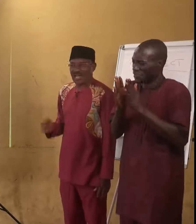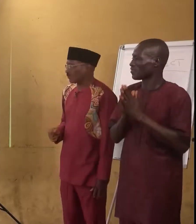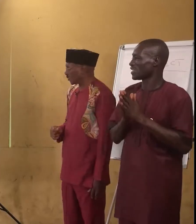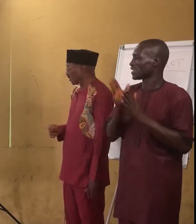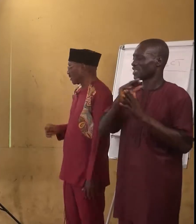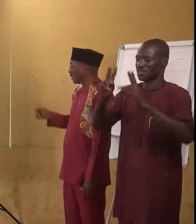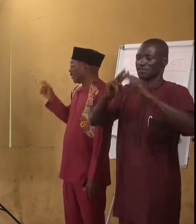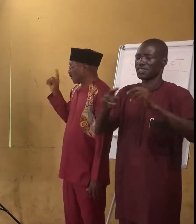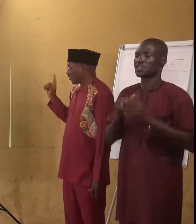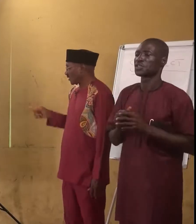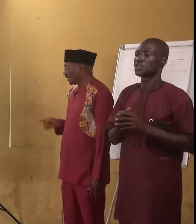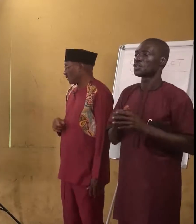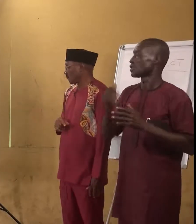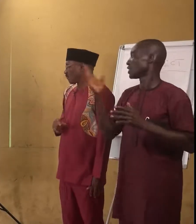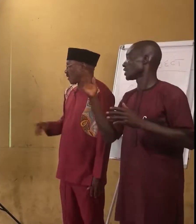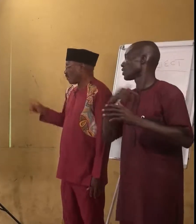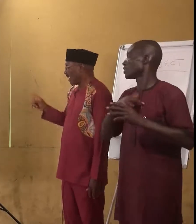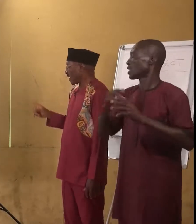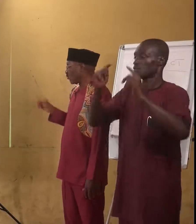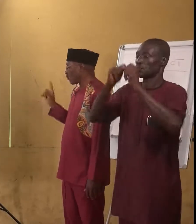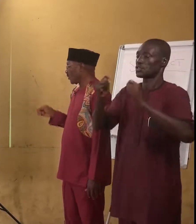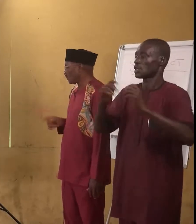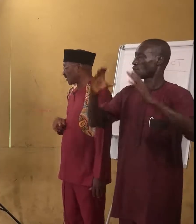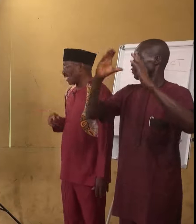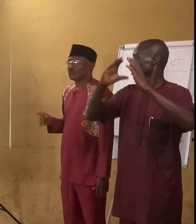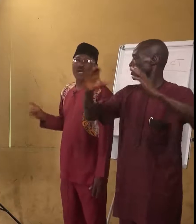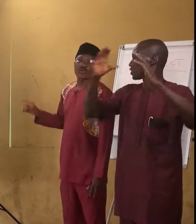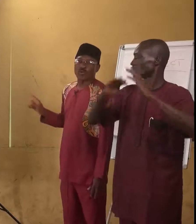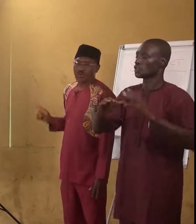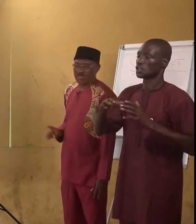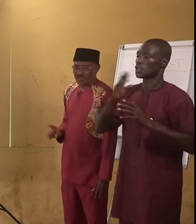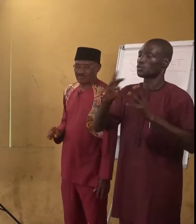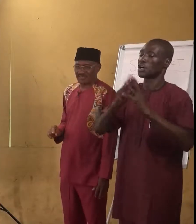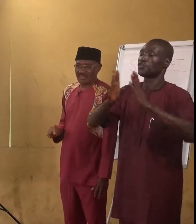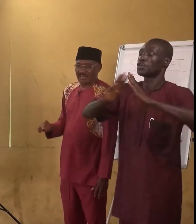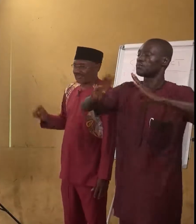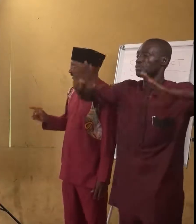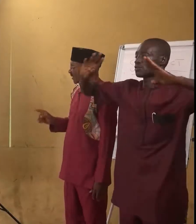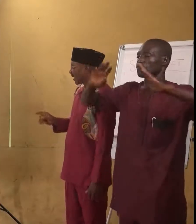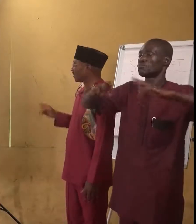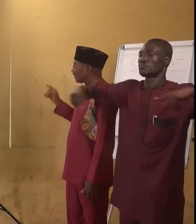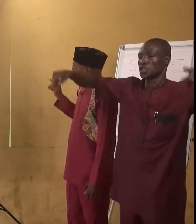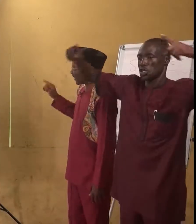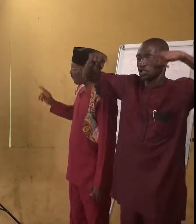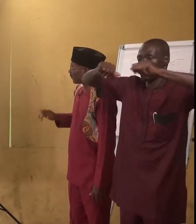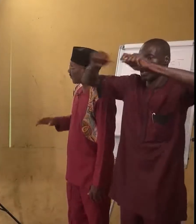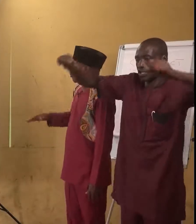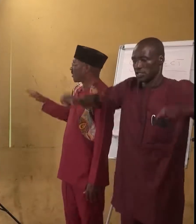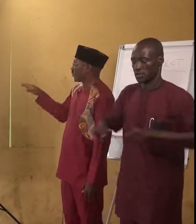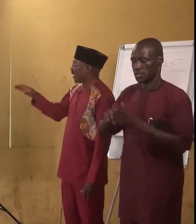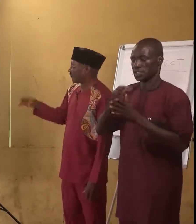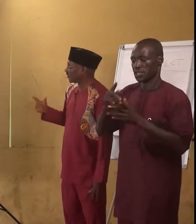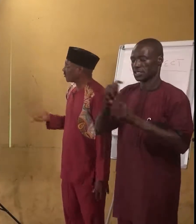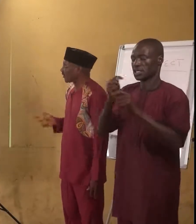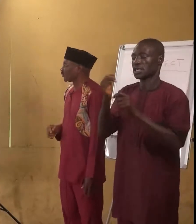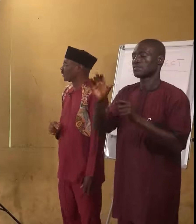have towns, city, megalopolis, and we have conurbation. These are the type of settlement